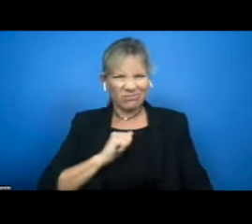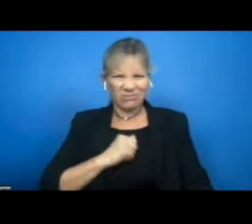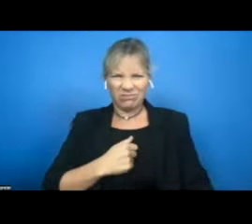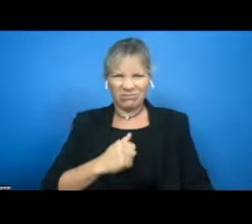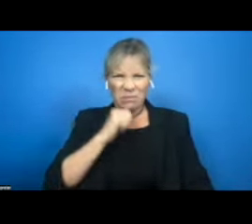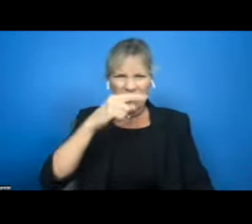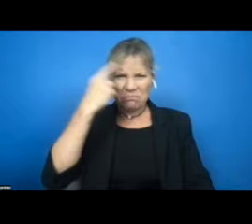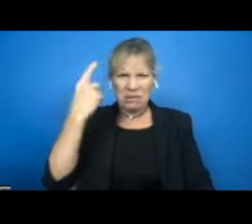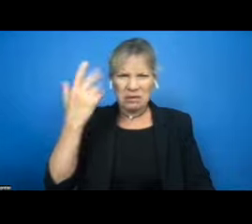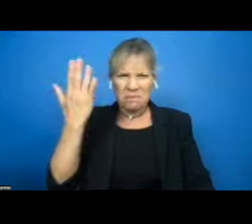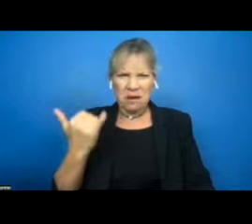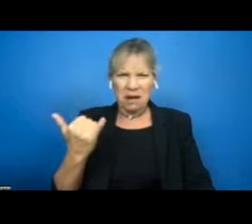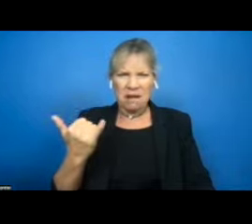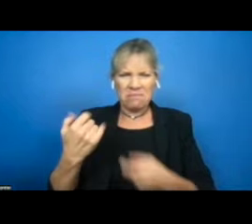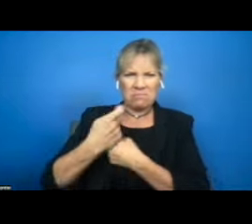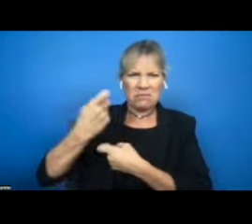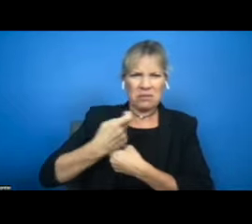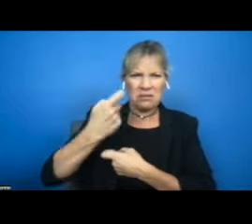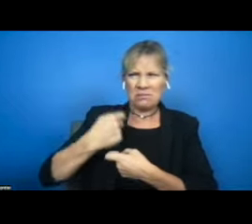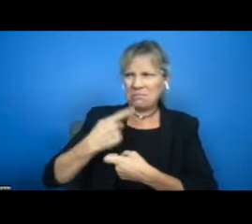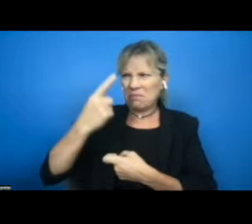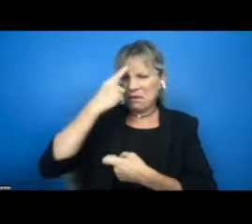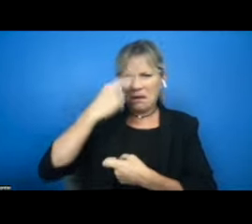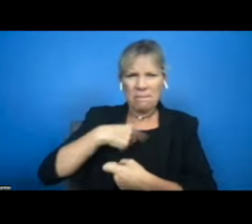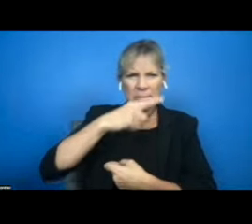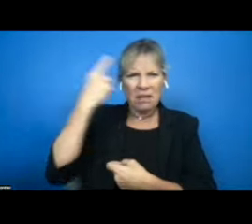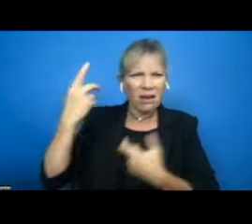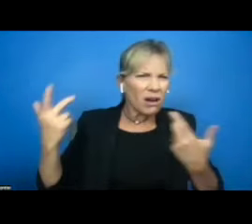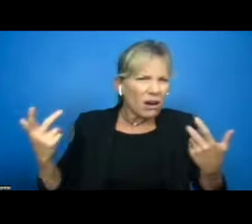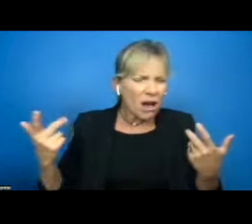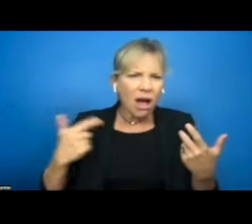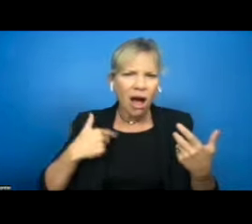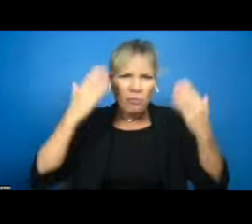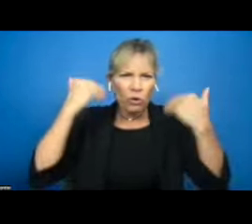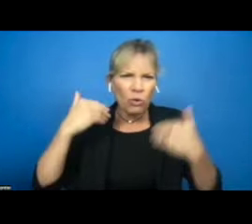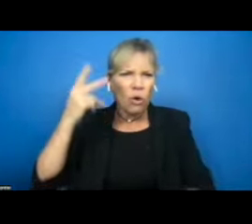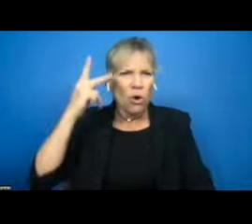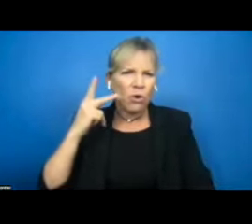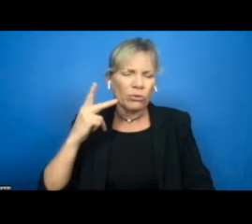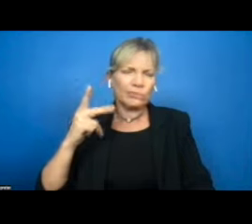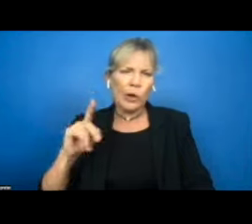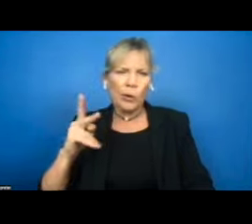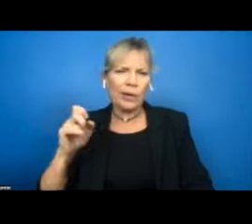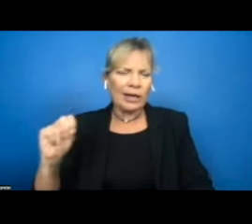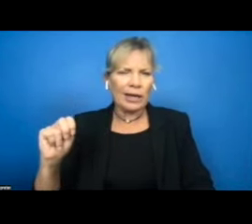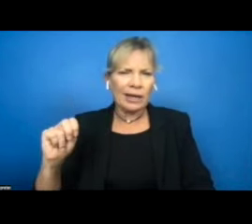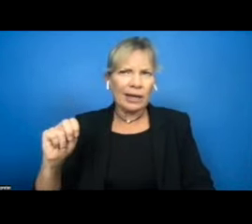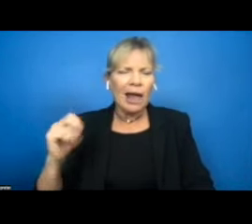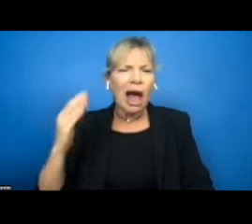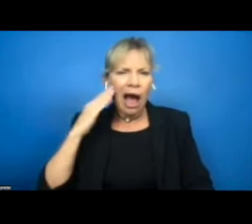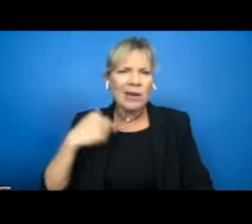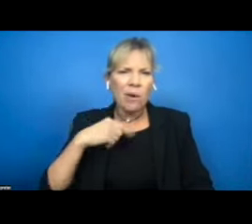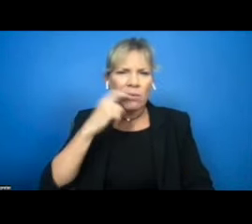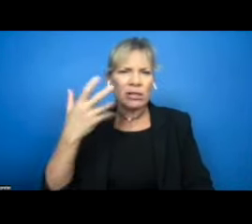Black. Why are they making fun of me for being Black? I'm Korean and I know that I'm ugly, so shut up